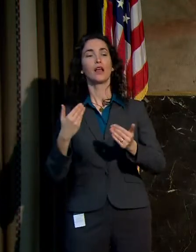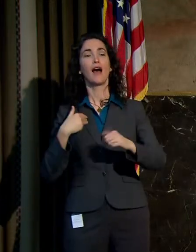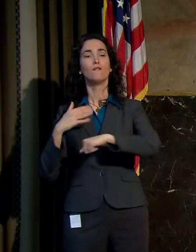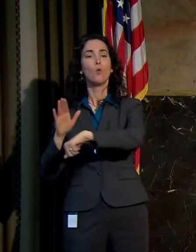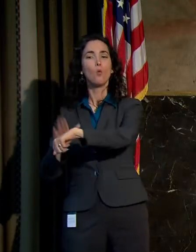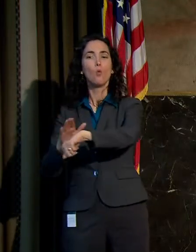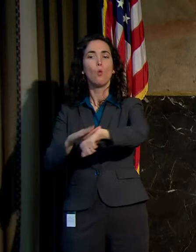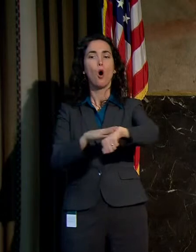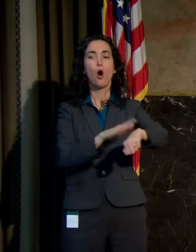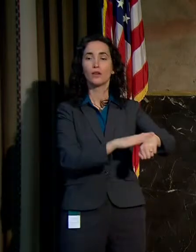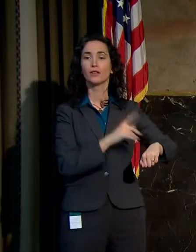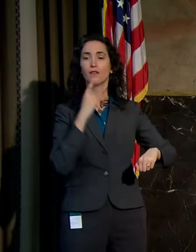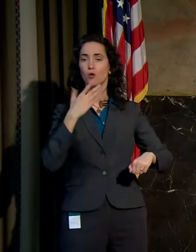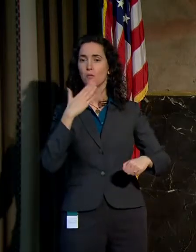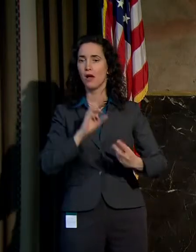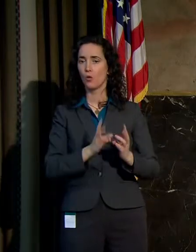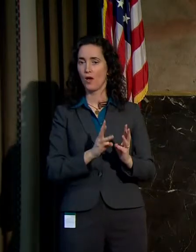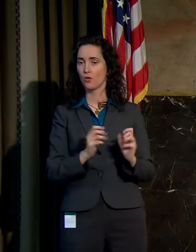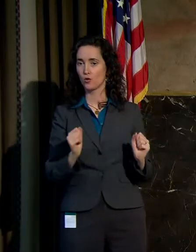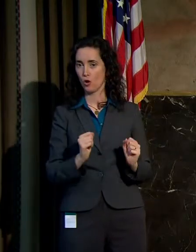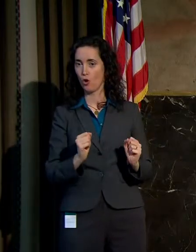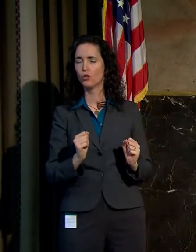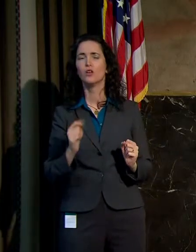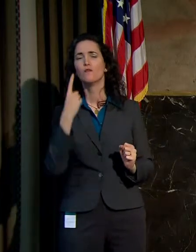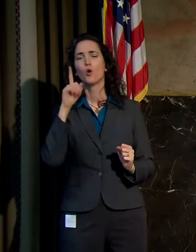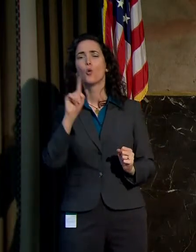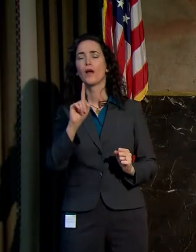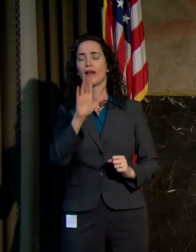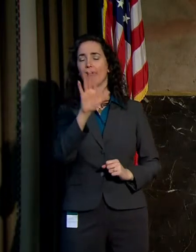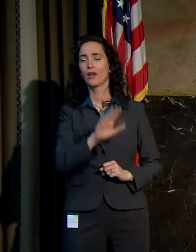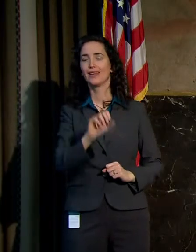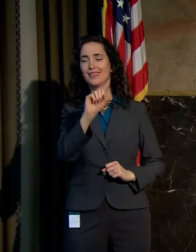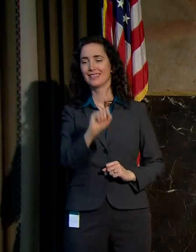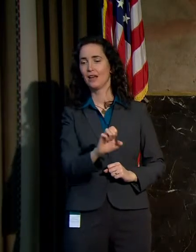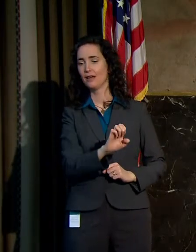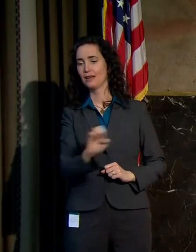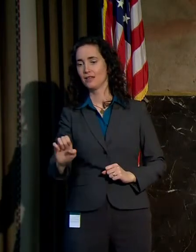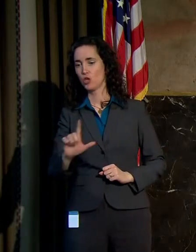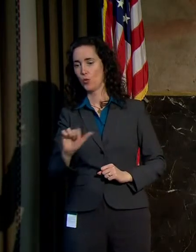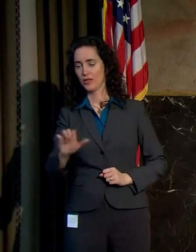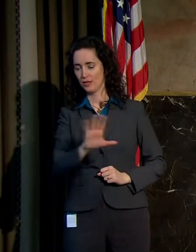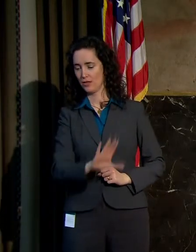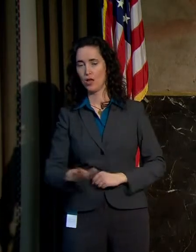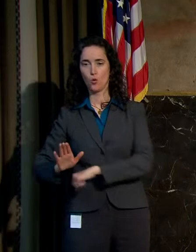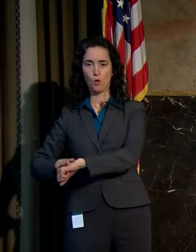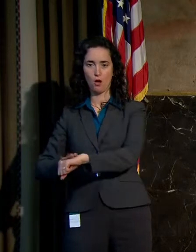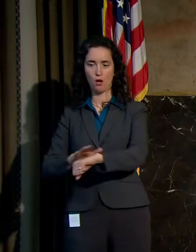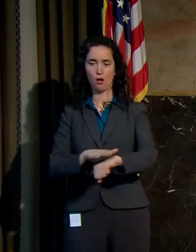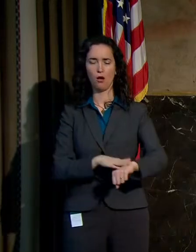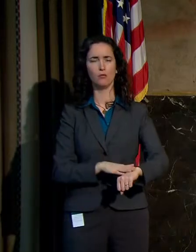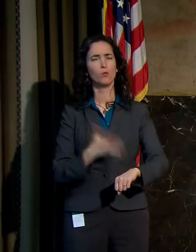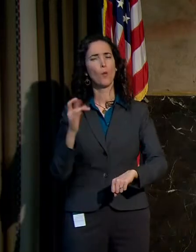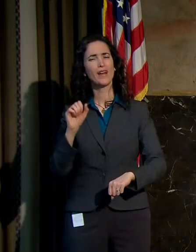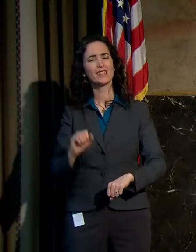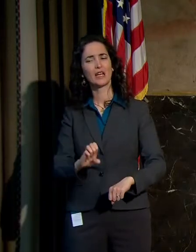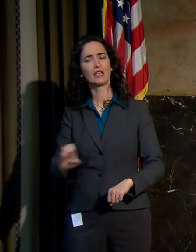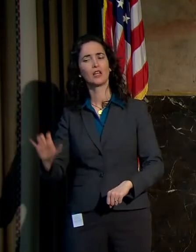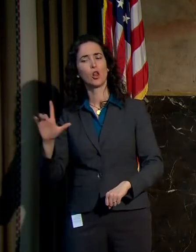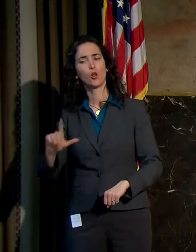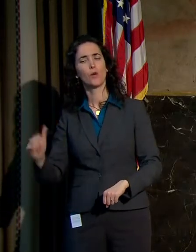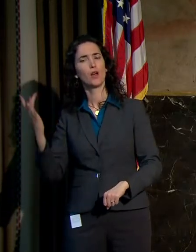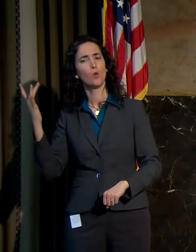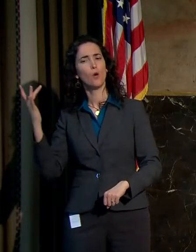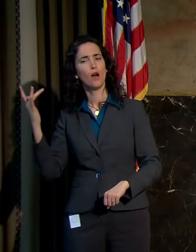issued. And it's been issued for Southeast Louisiana. And the reason Southeast Louisiana is the area of